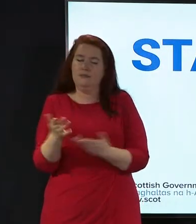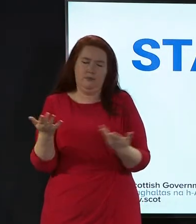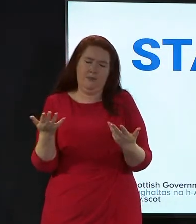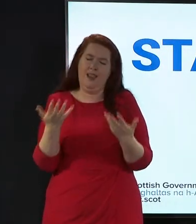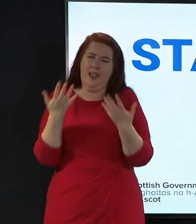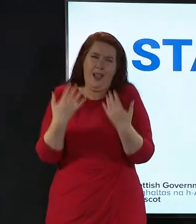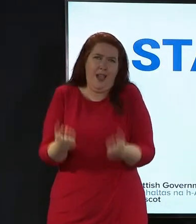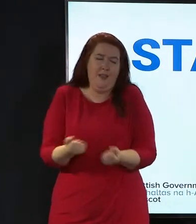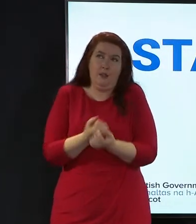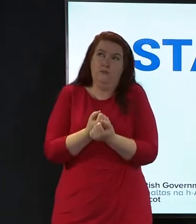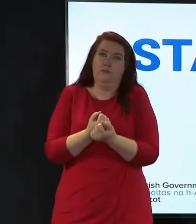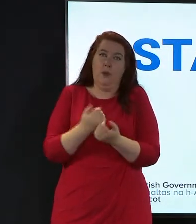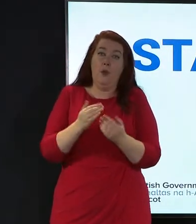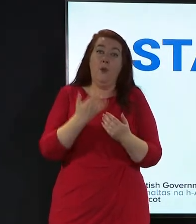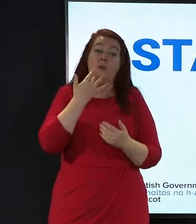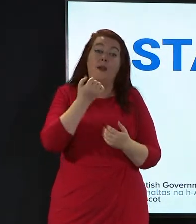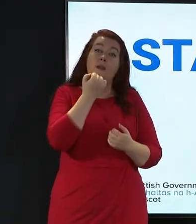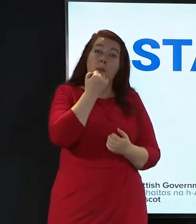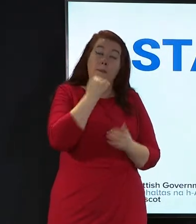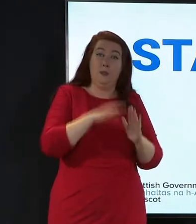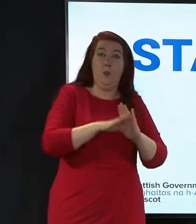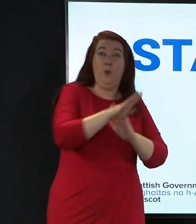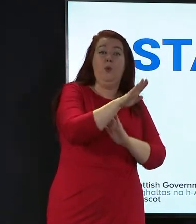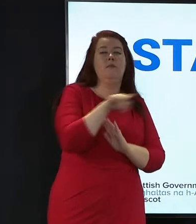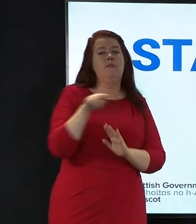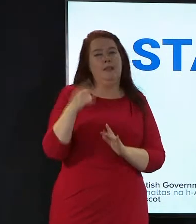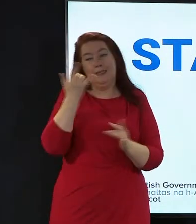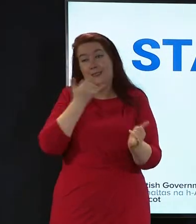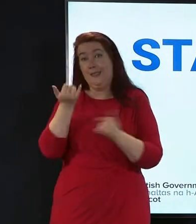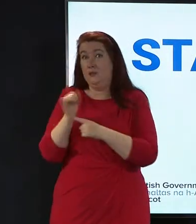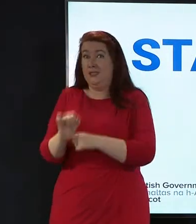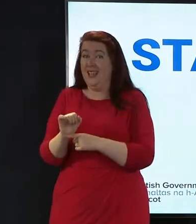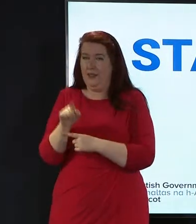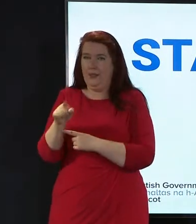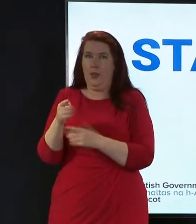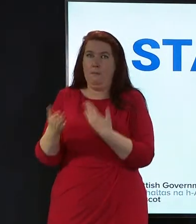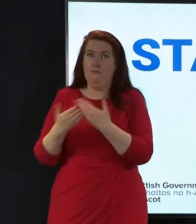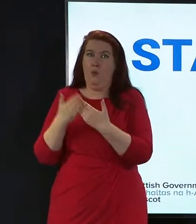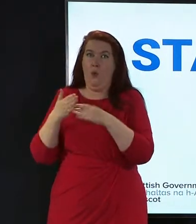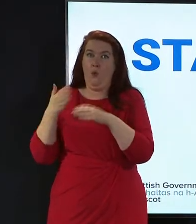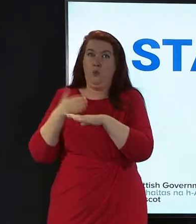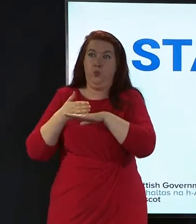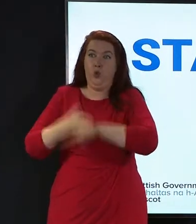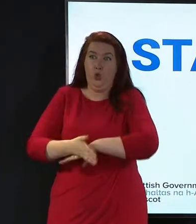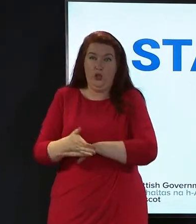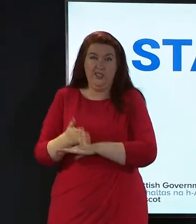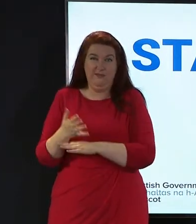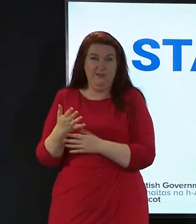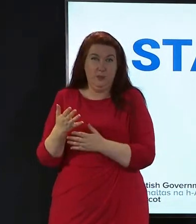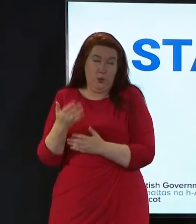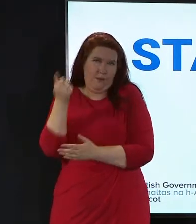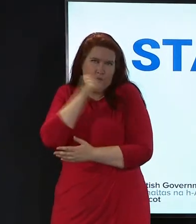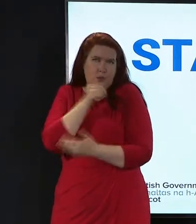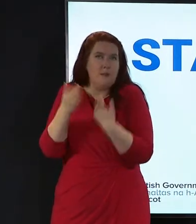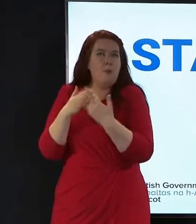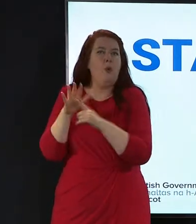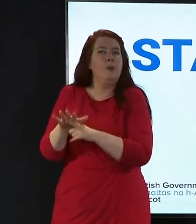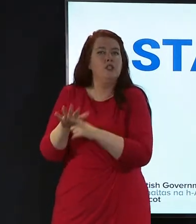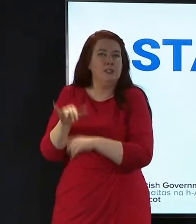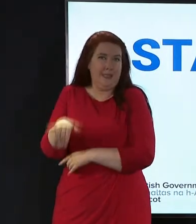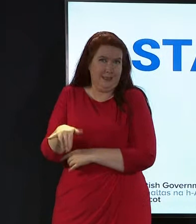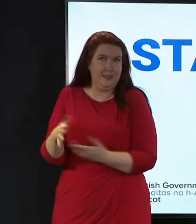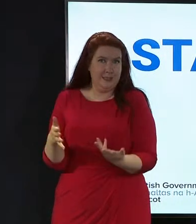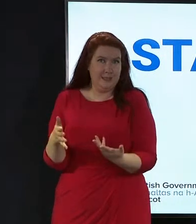more pressure the higher case numbers are, because, you know, bluntly, there is more work for it to do. And we have a duty